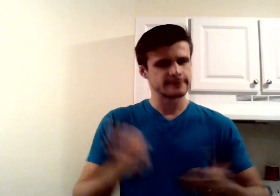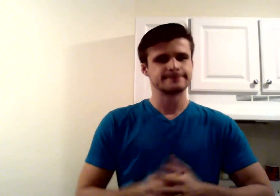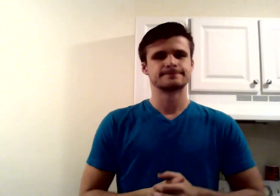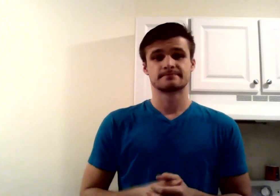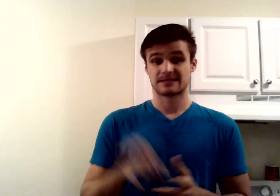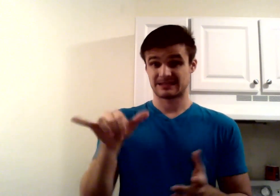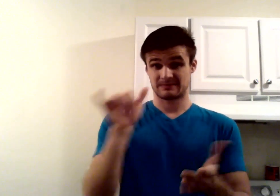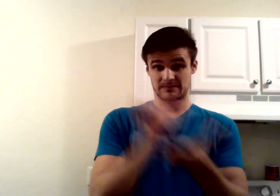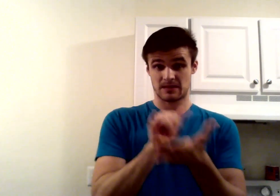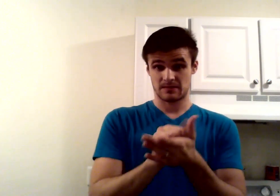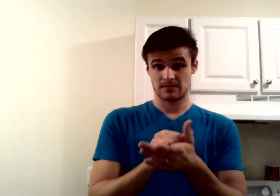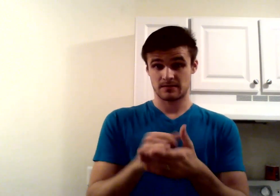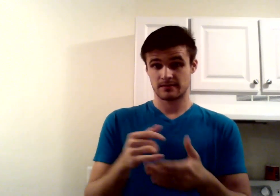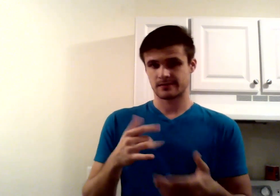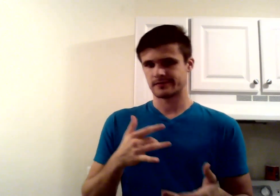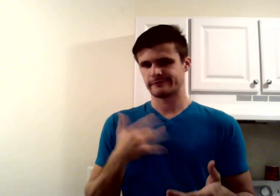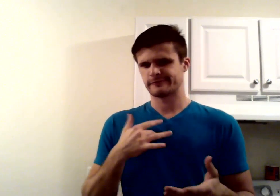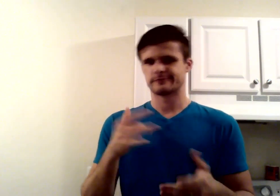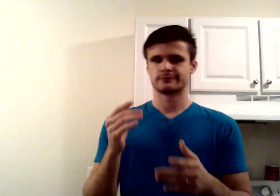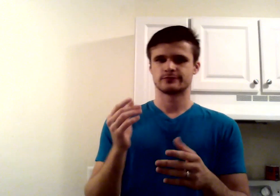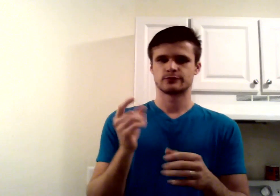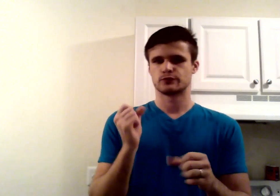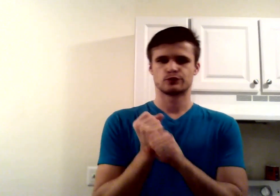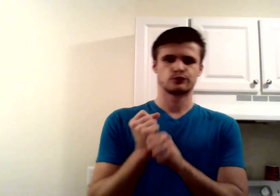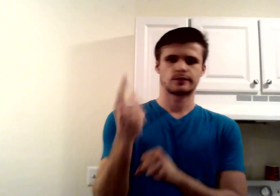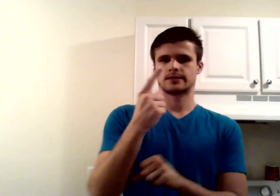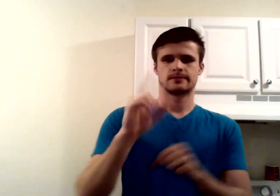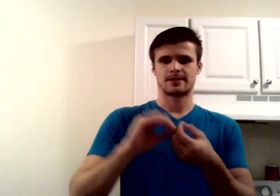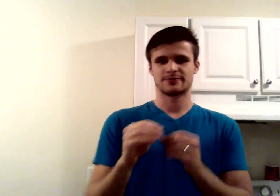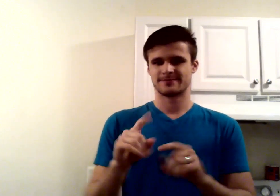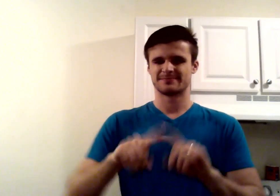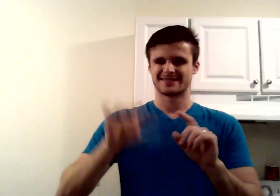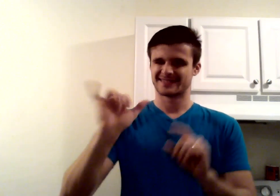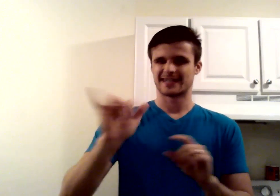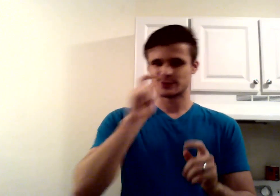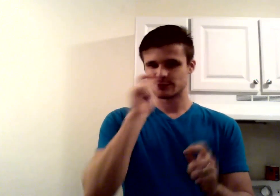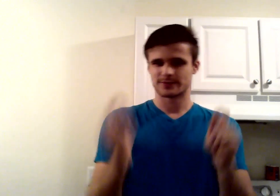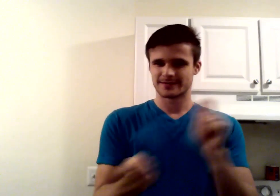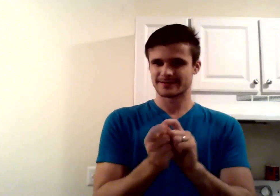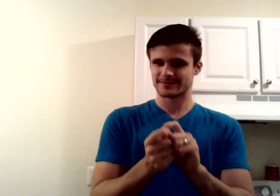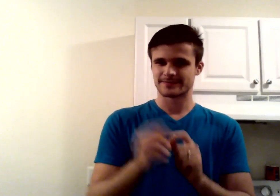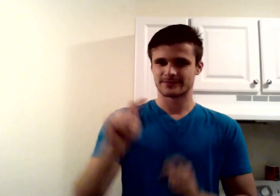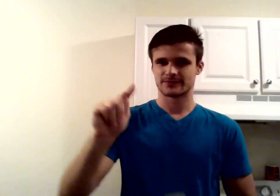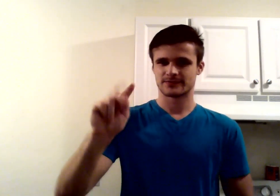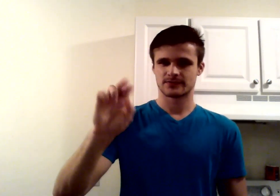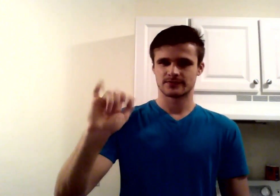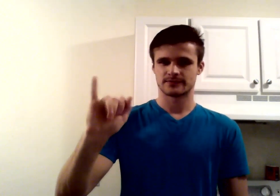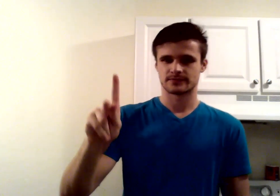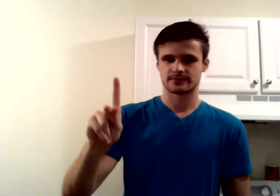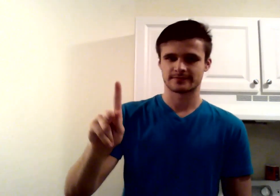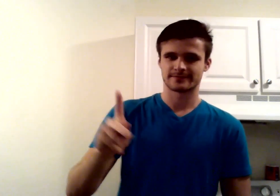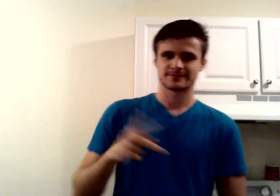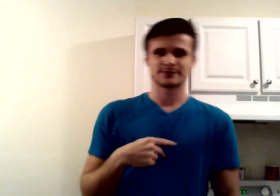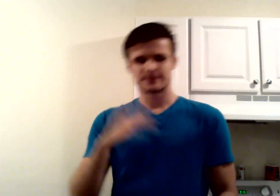it's just random numbers, but I knew the answer. This is the trick. I hope you guys like the trick. This is an amazing one, isn't it? It sounds and looks impossible, but